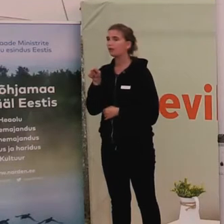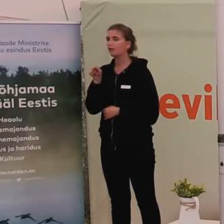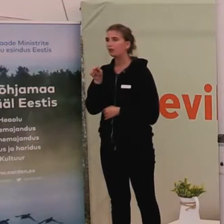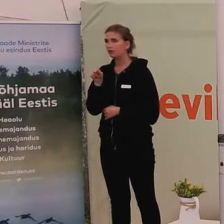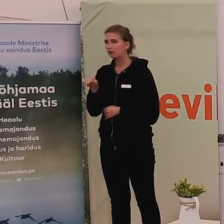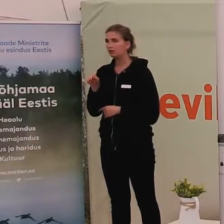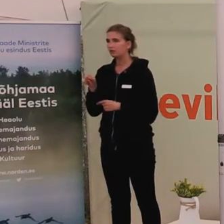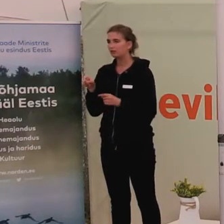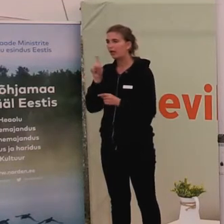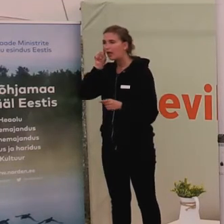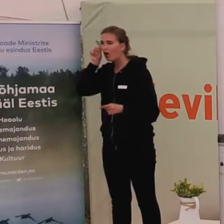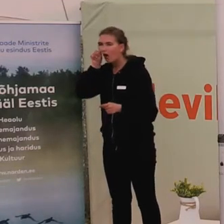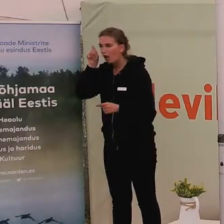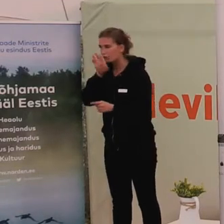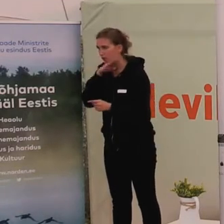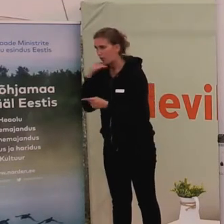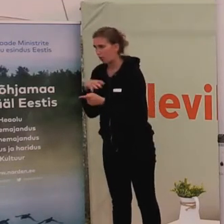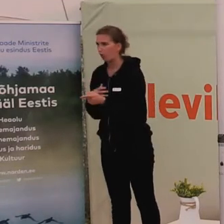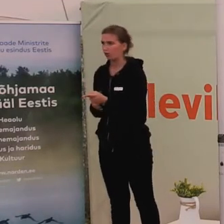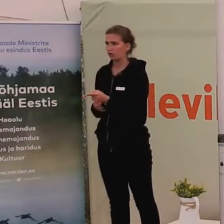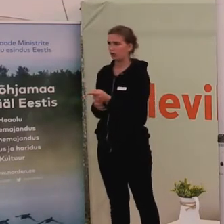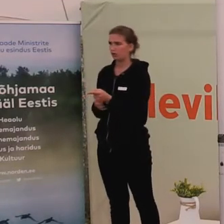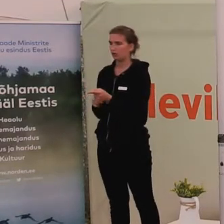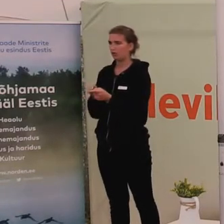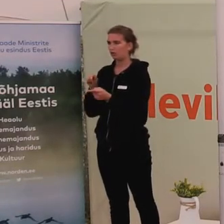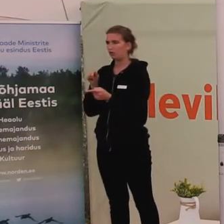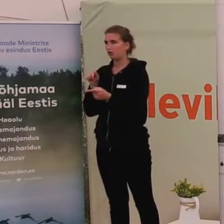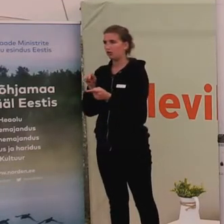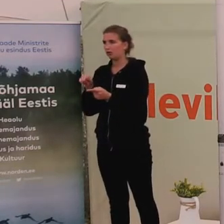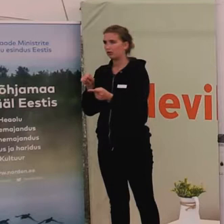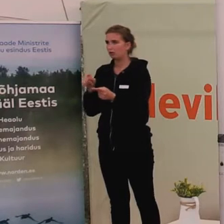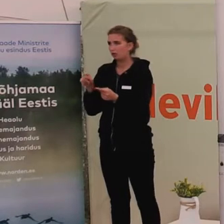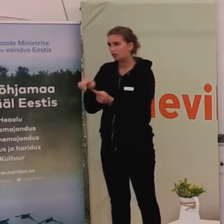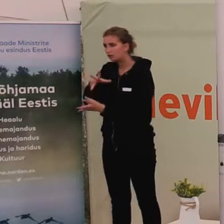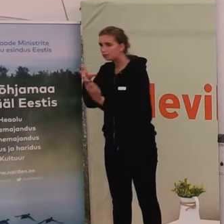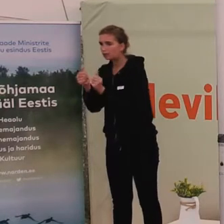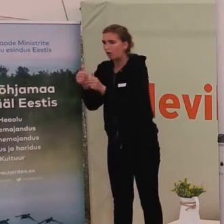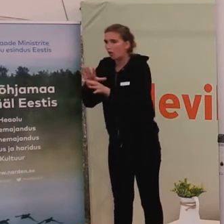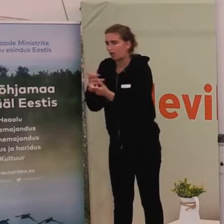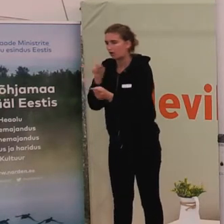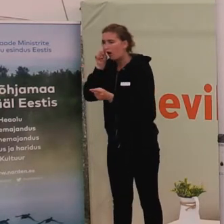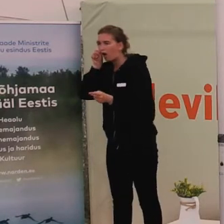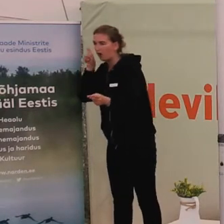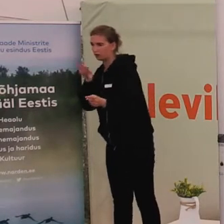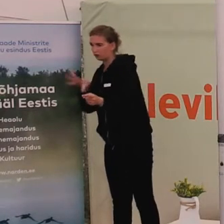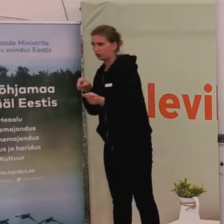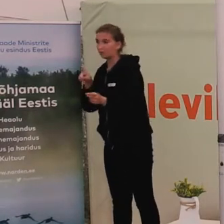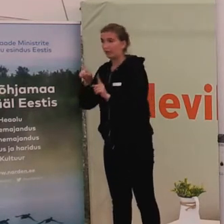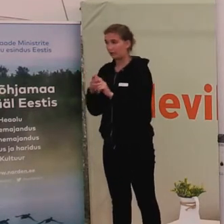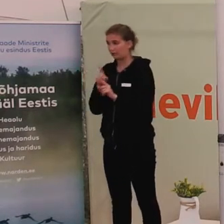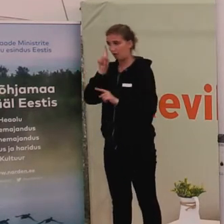set of assumptions to arrive at this very good kind of promising outlook. First was